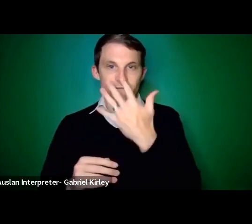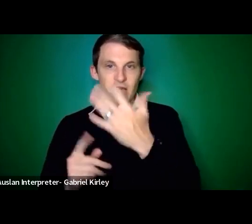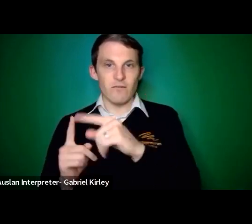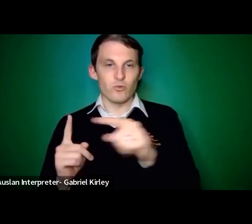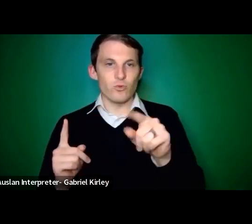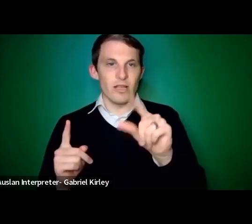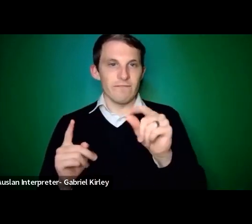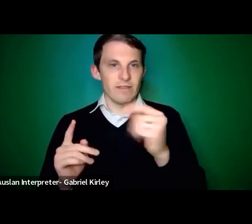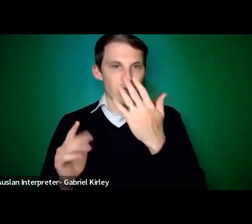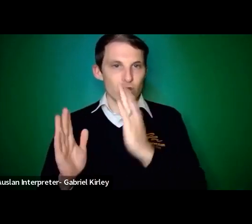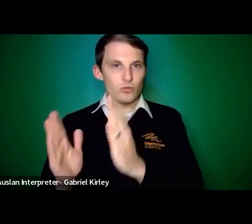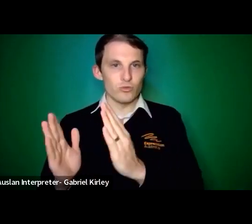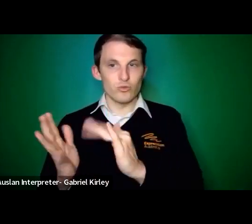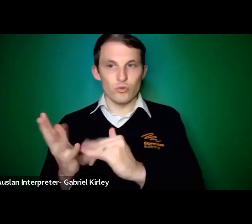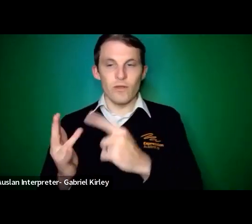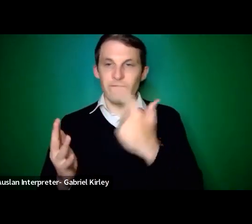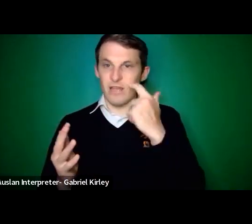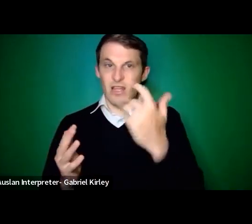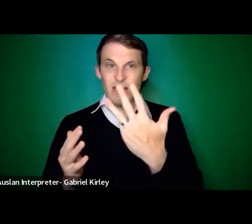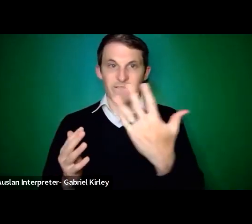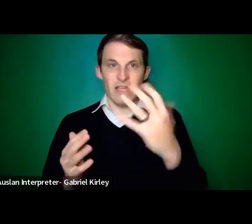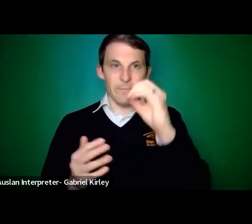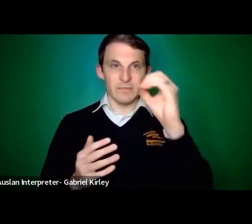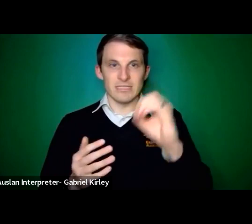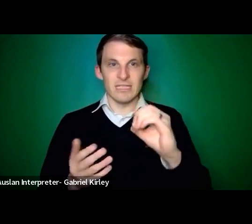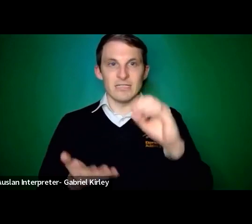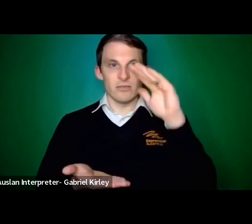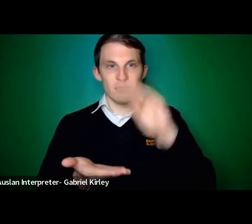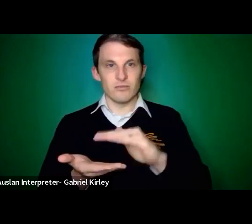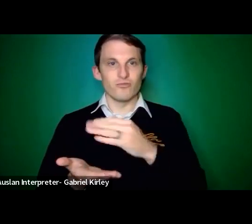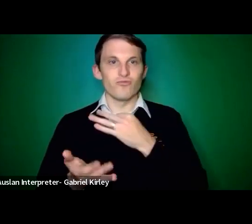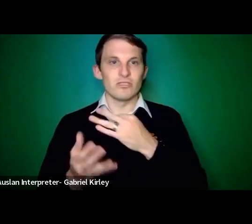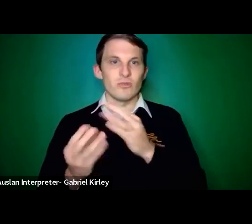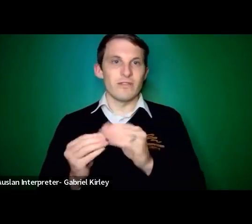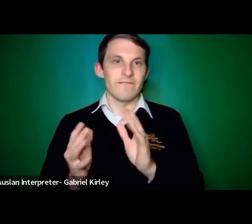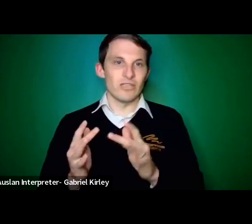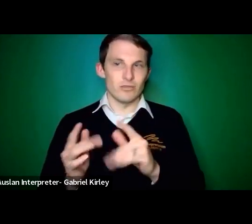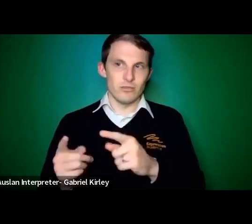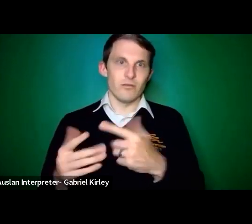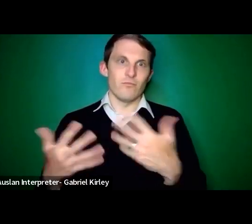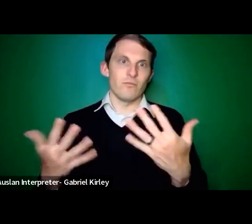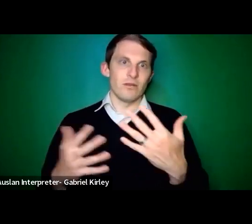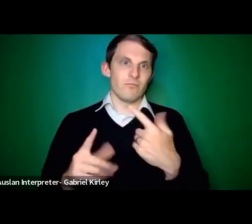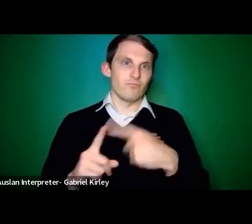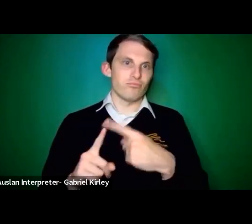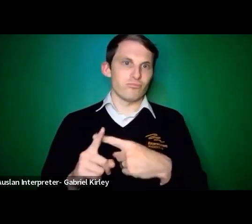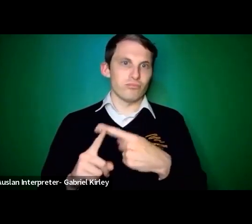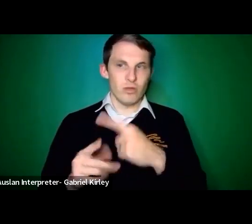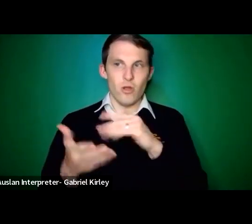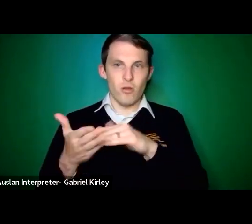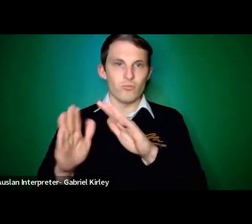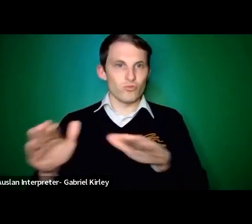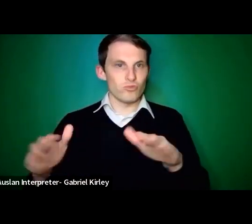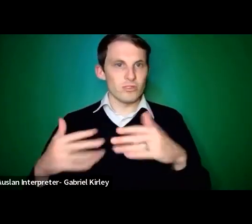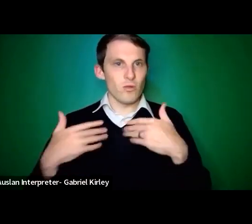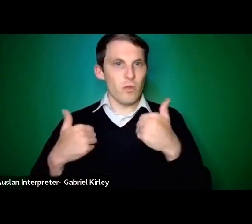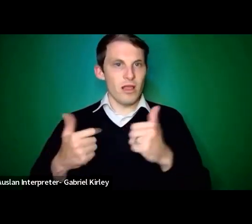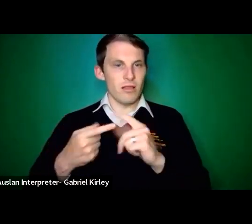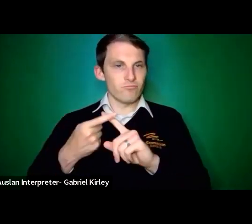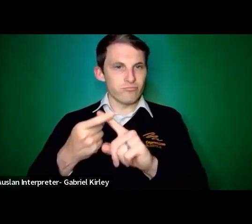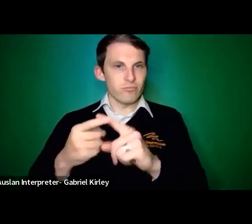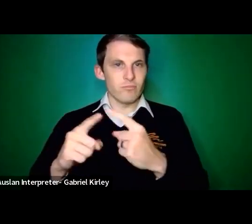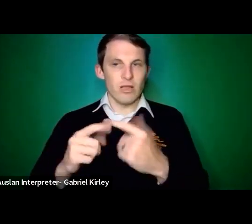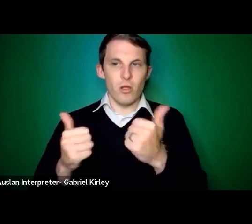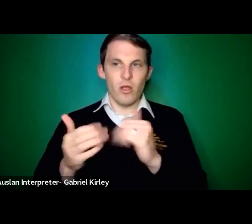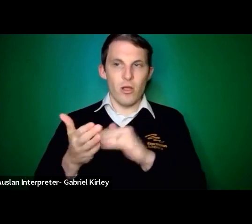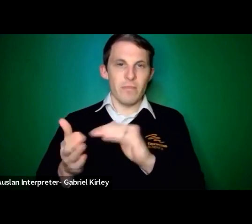group. So that's a significant reduction in infections. That will help kids stay well. It will also help their families, their friends,